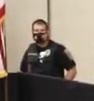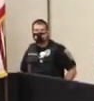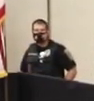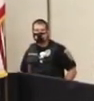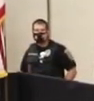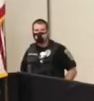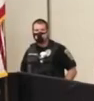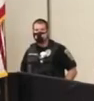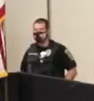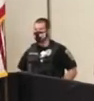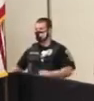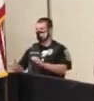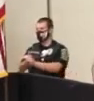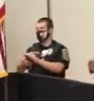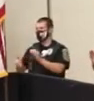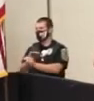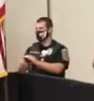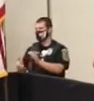Damian Ray Gordillo.